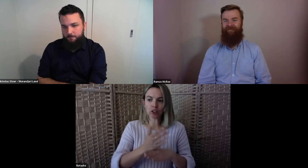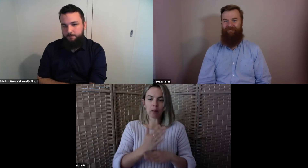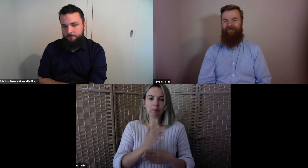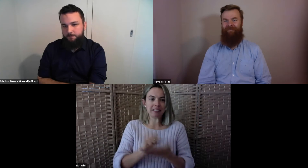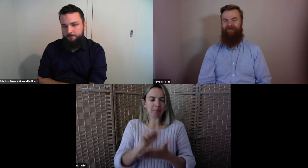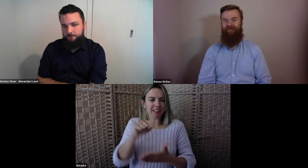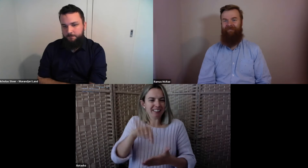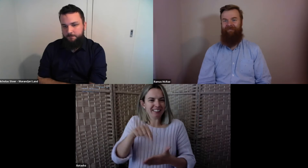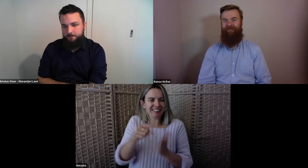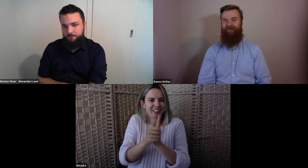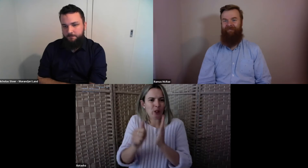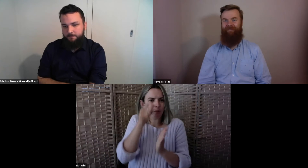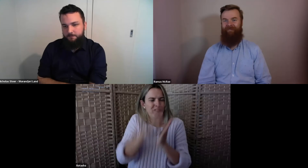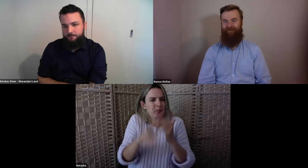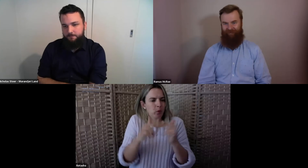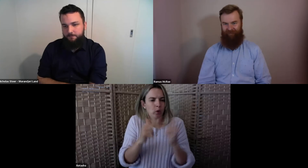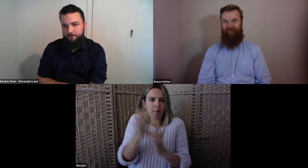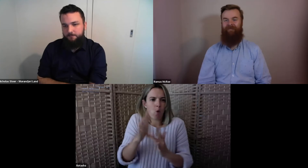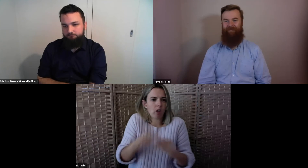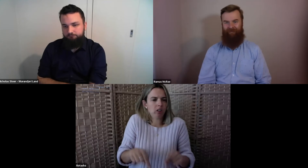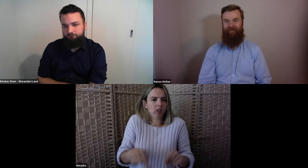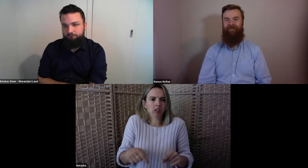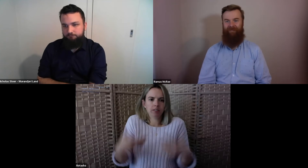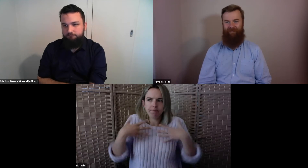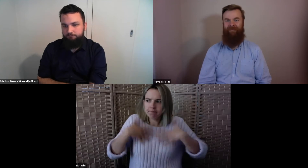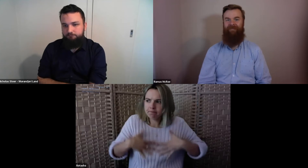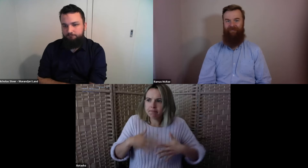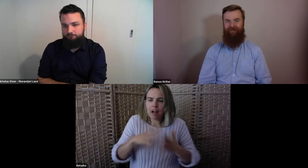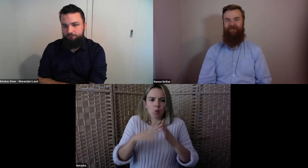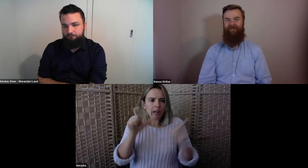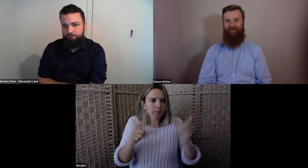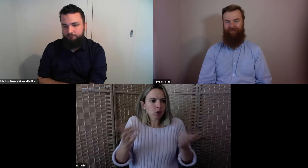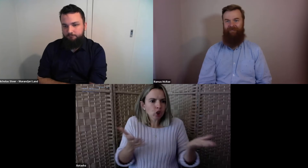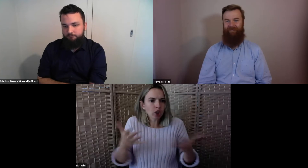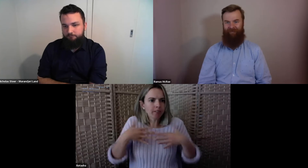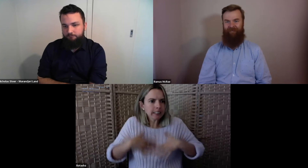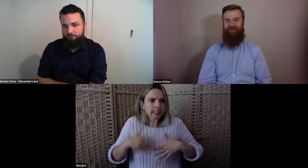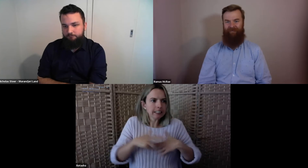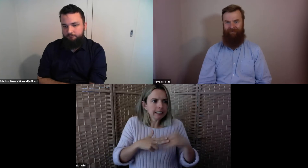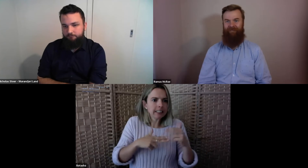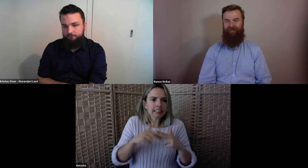You know, you have to start somewhere. Sometimes you have to start at the bottom. It's about the development of skills.